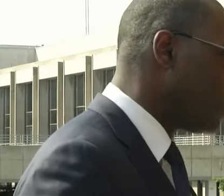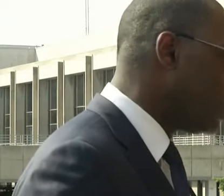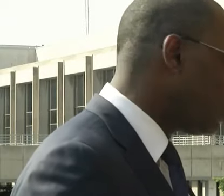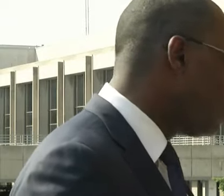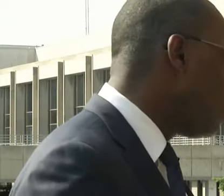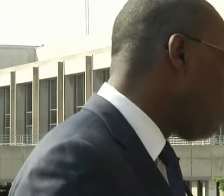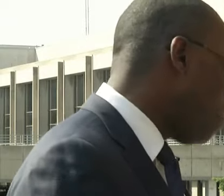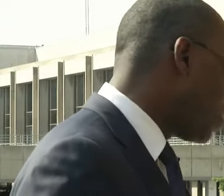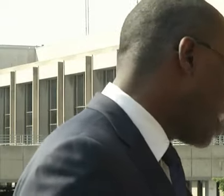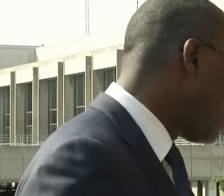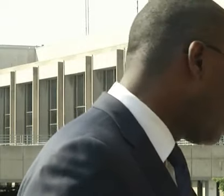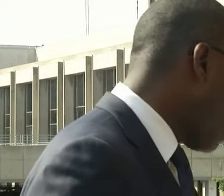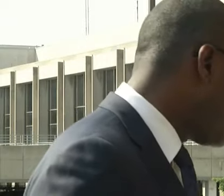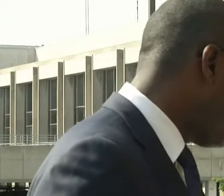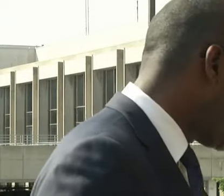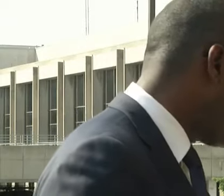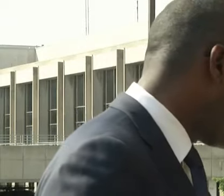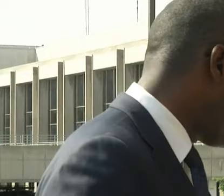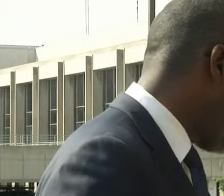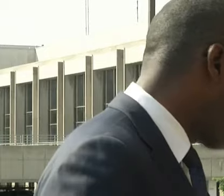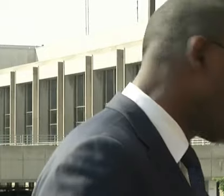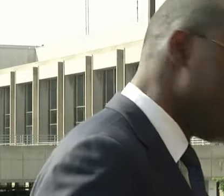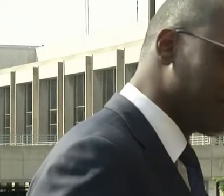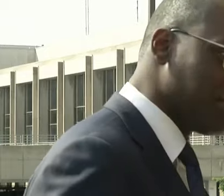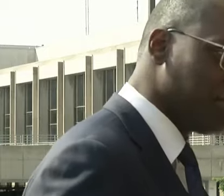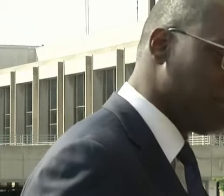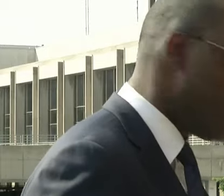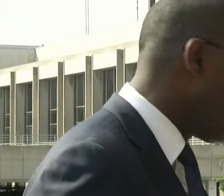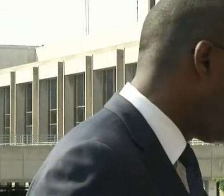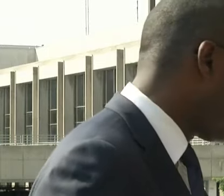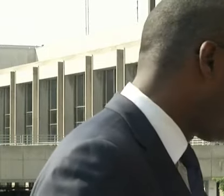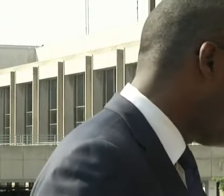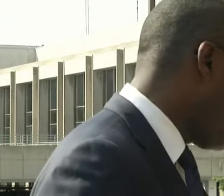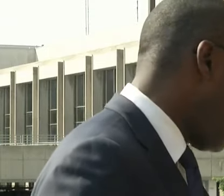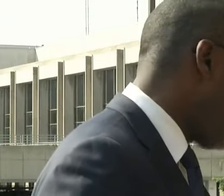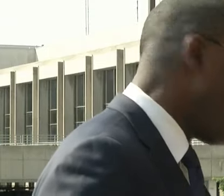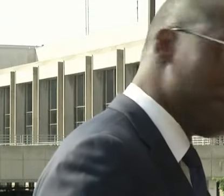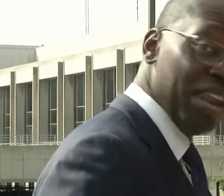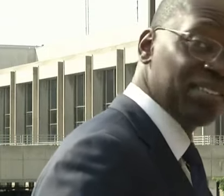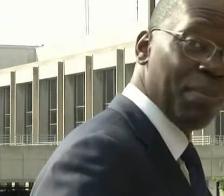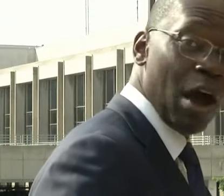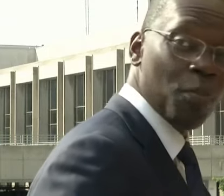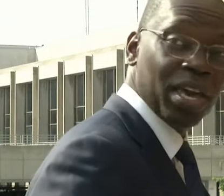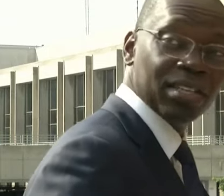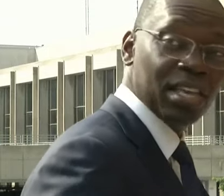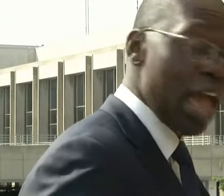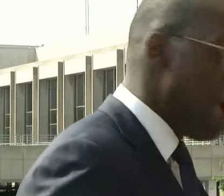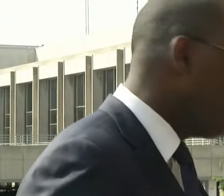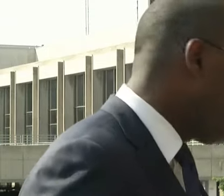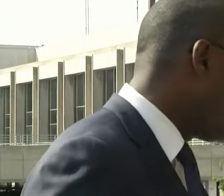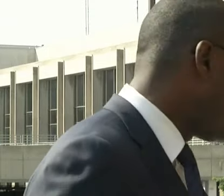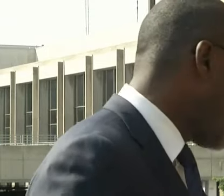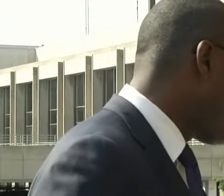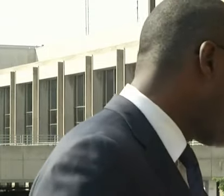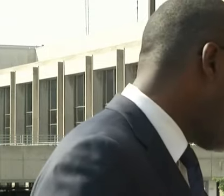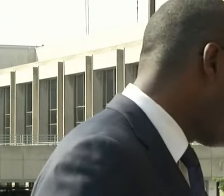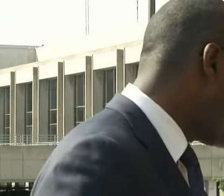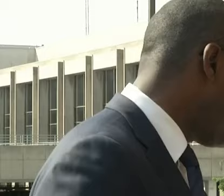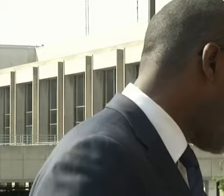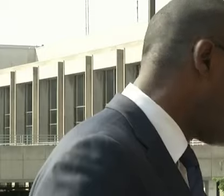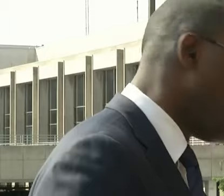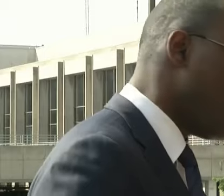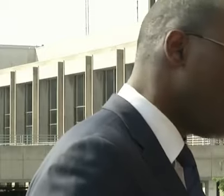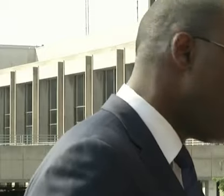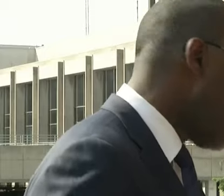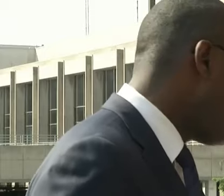access to potential while protecting the rights of victims and survivors, and that's what the spirit of this event is about, because everyone is safer when